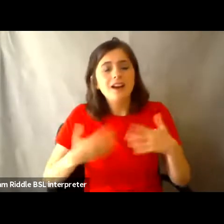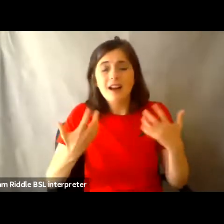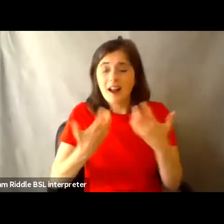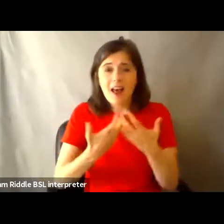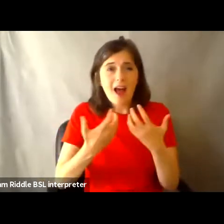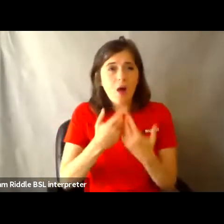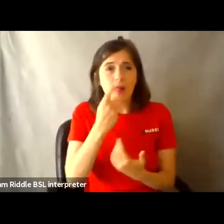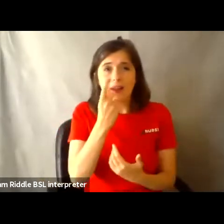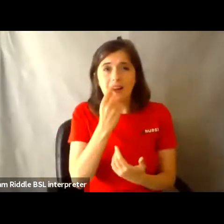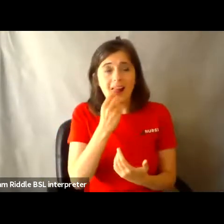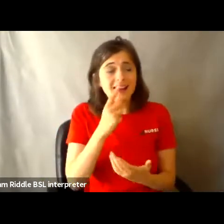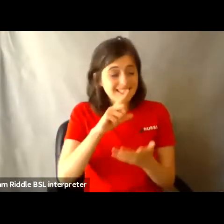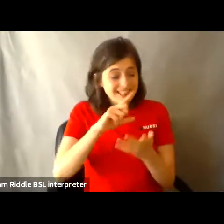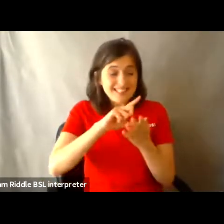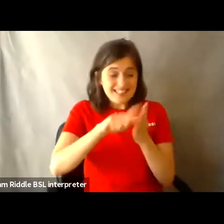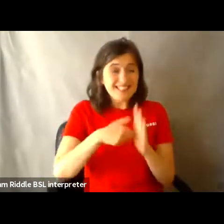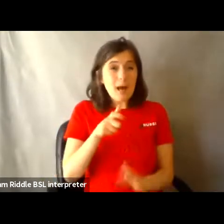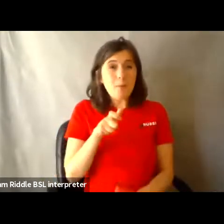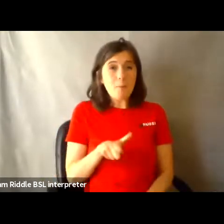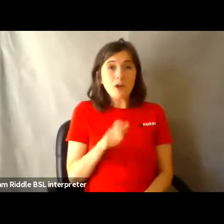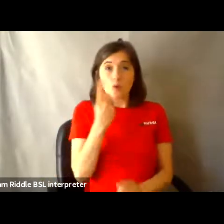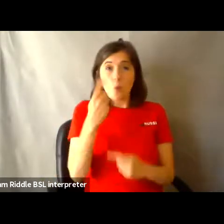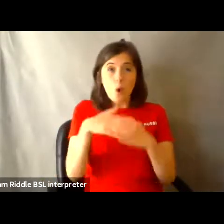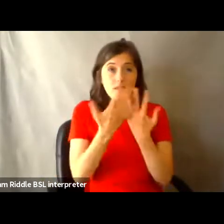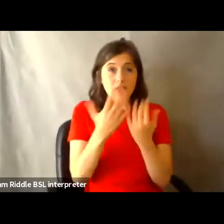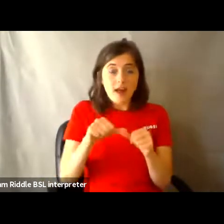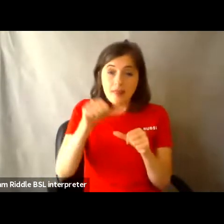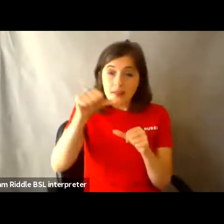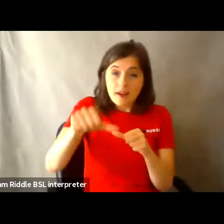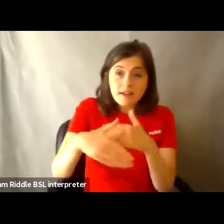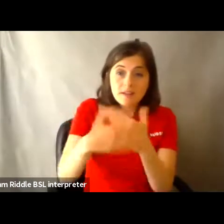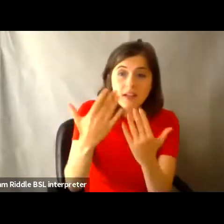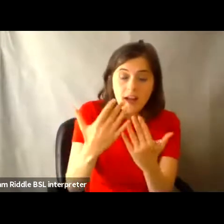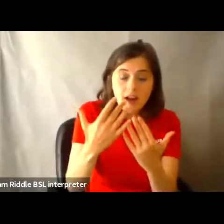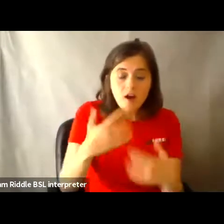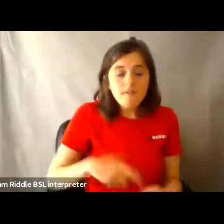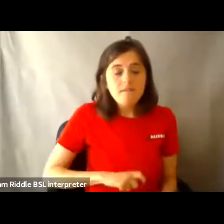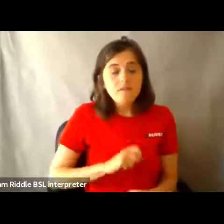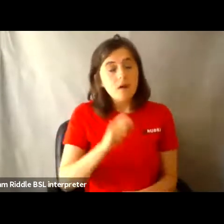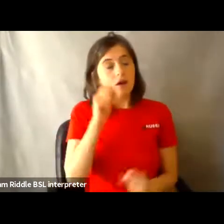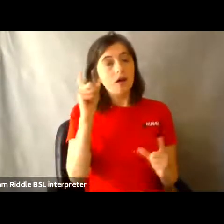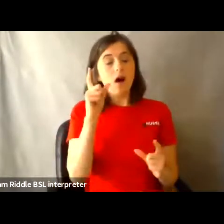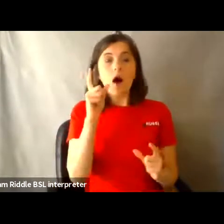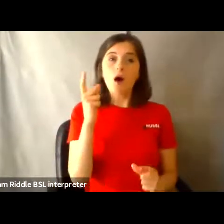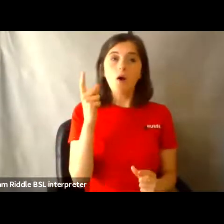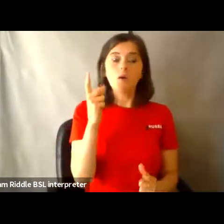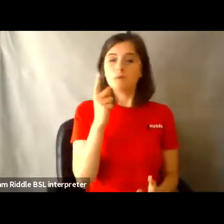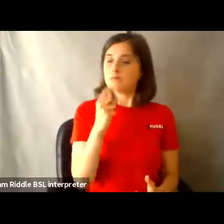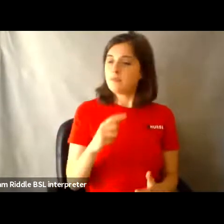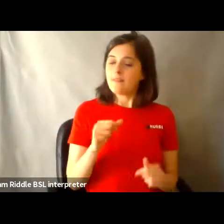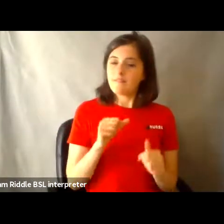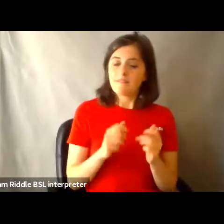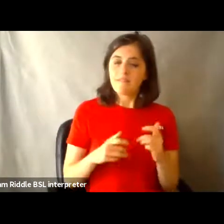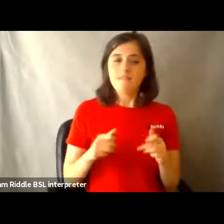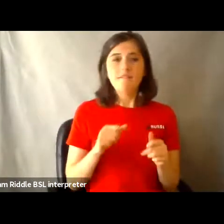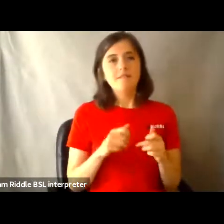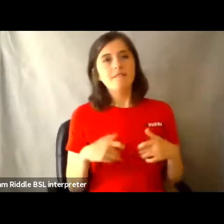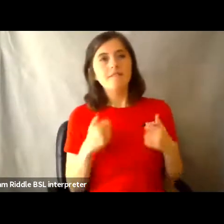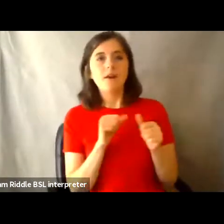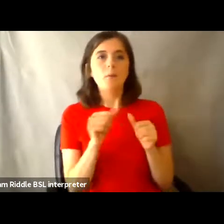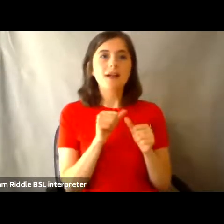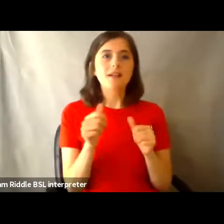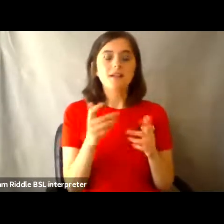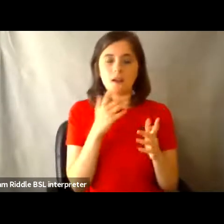disable a person one day, and the next day that person may be able to come out and help and do all the things